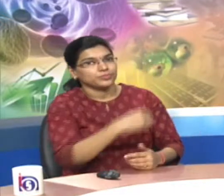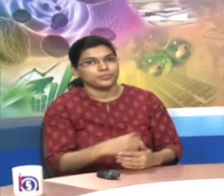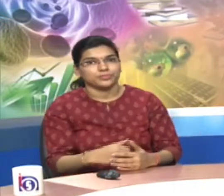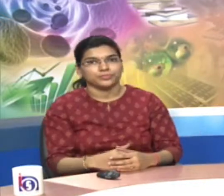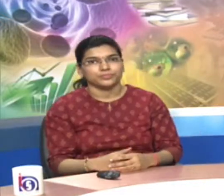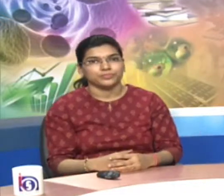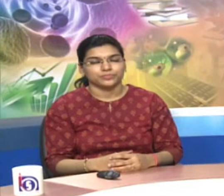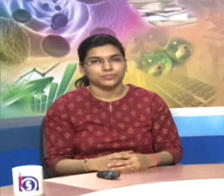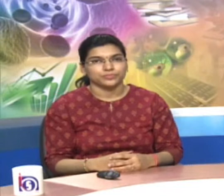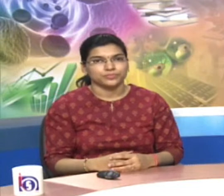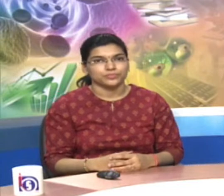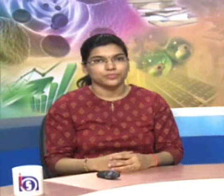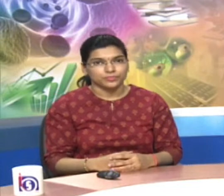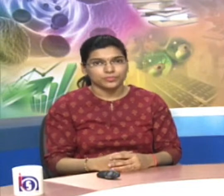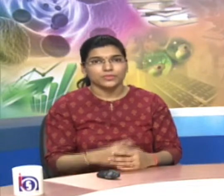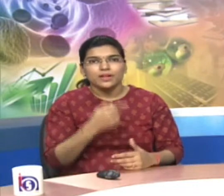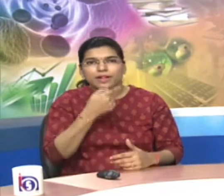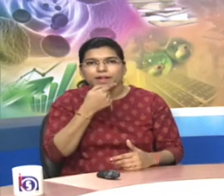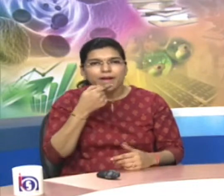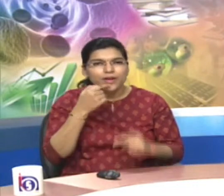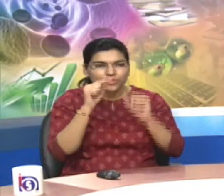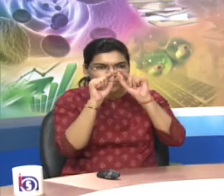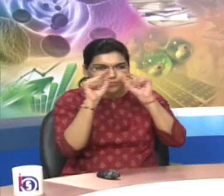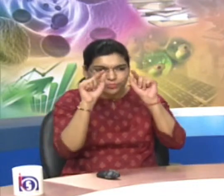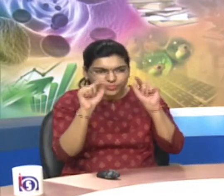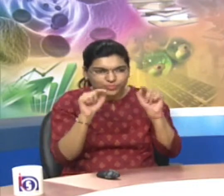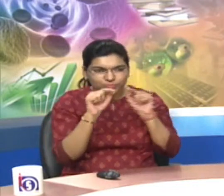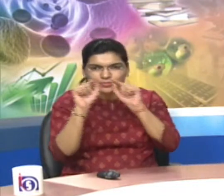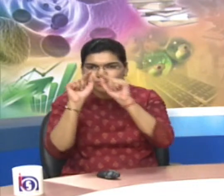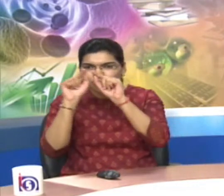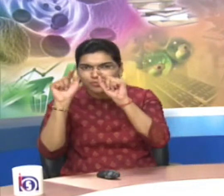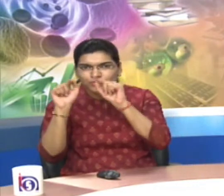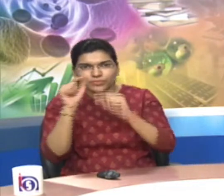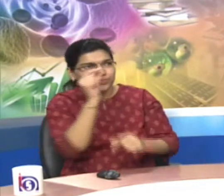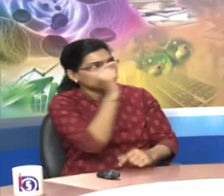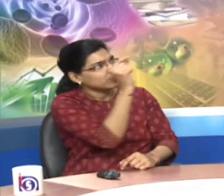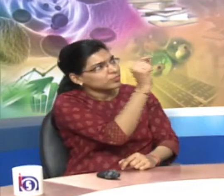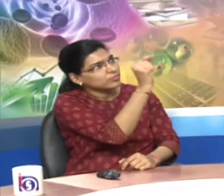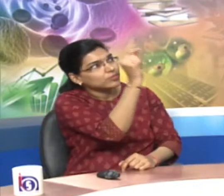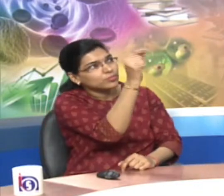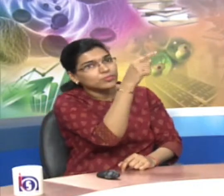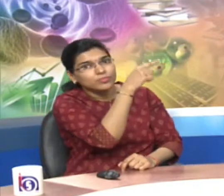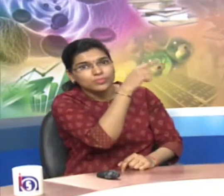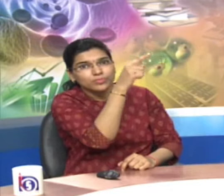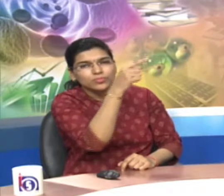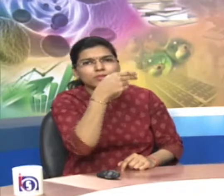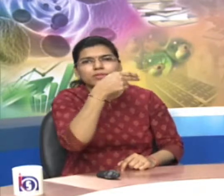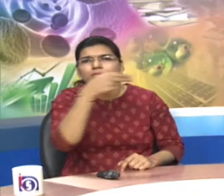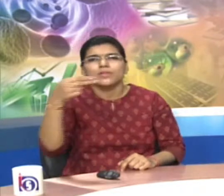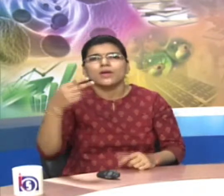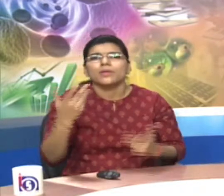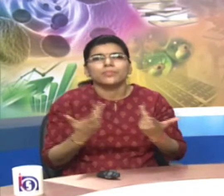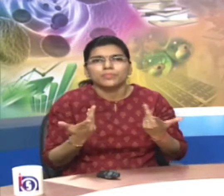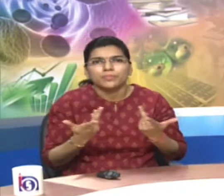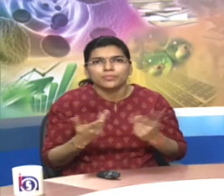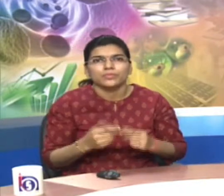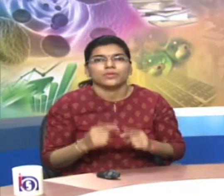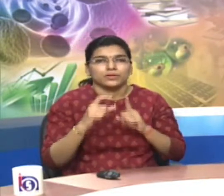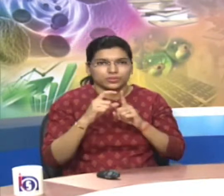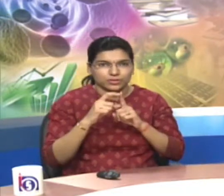Let us now see this screen. You can see a blue box. It has two red boxes.